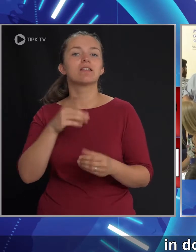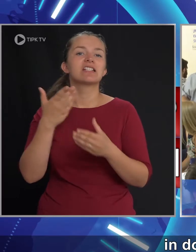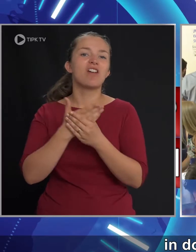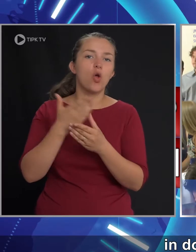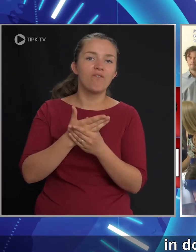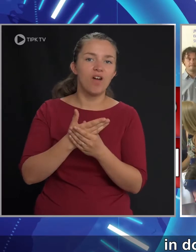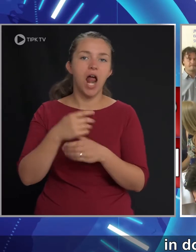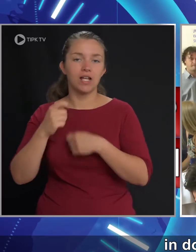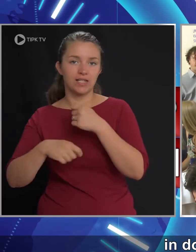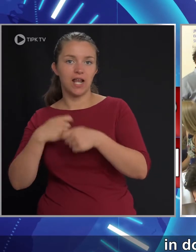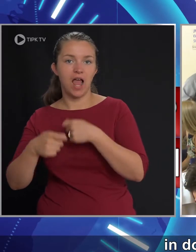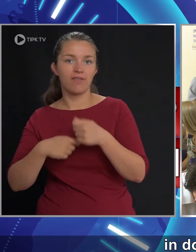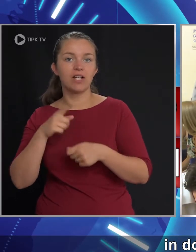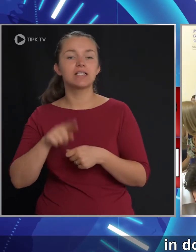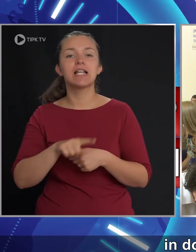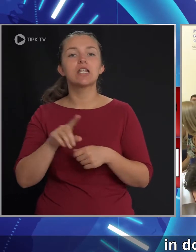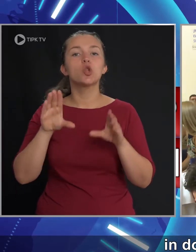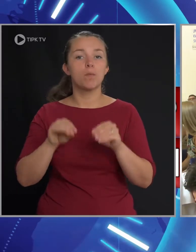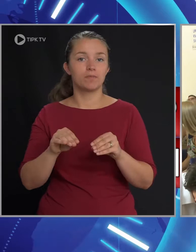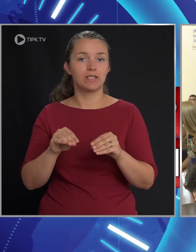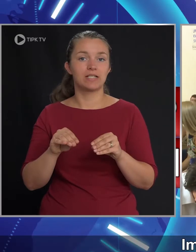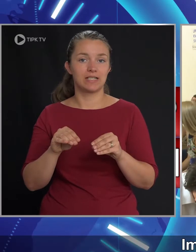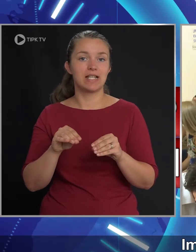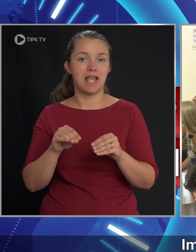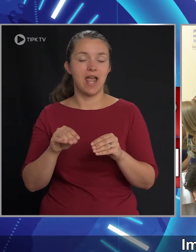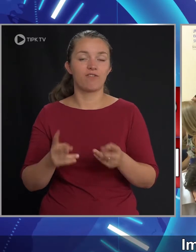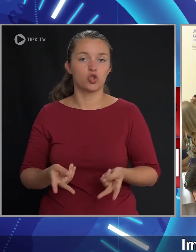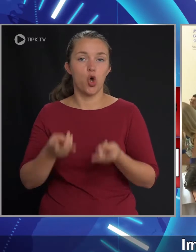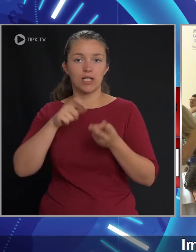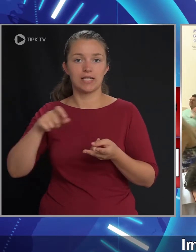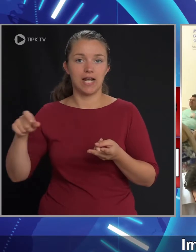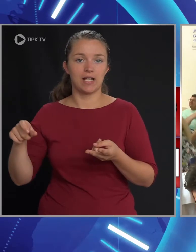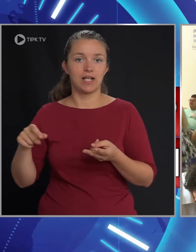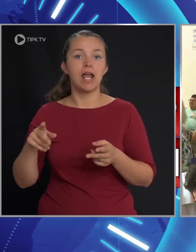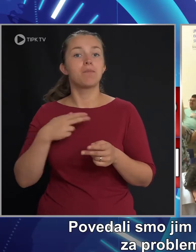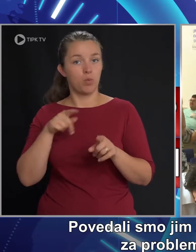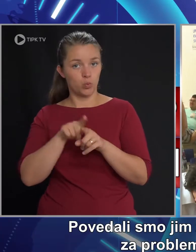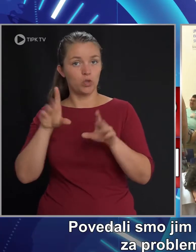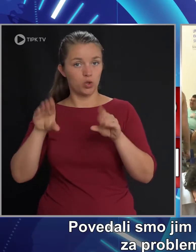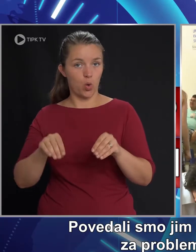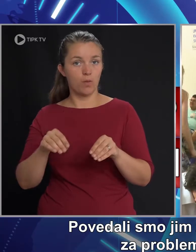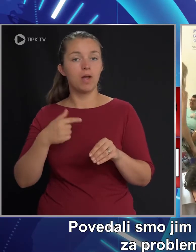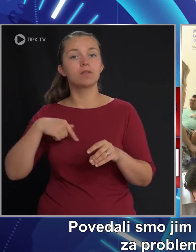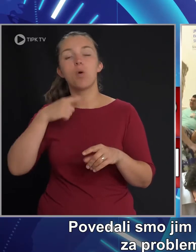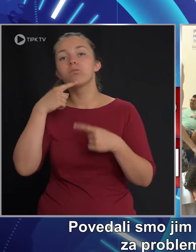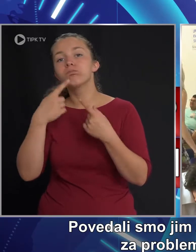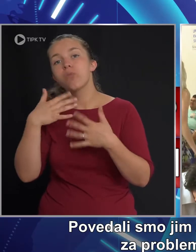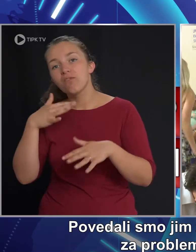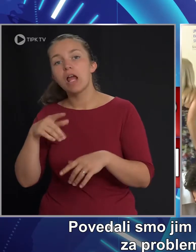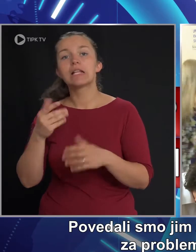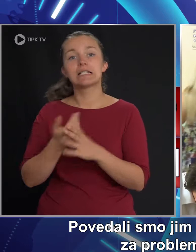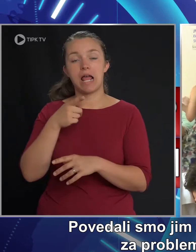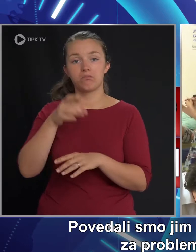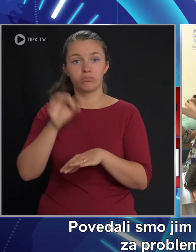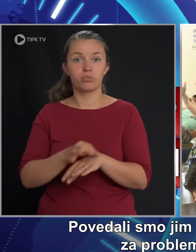and teachers working in the dormitory. Okay, we have a dormitory also. We thought about it and we